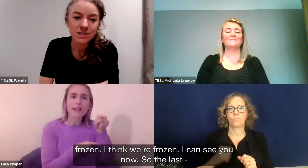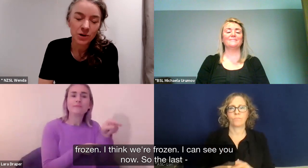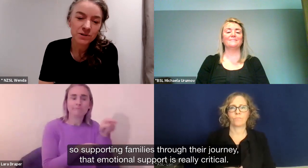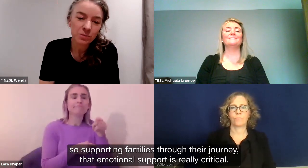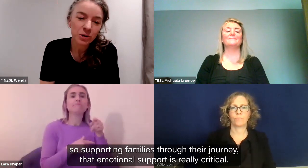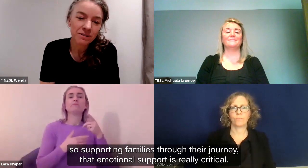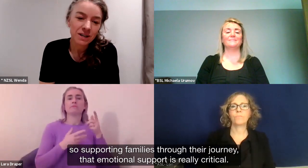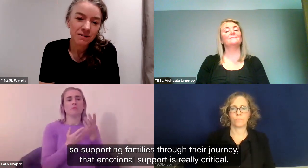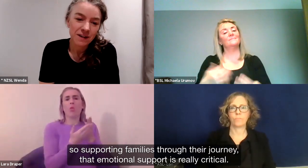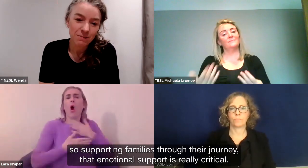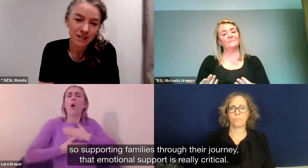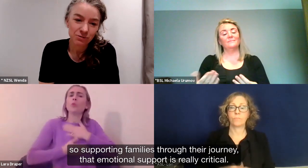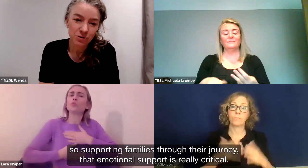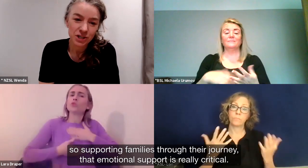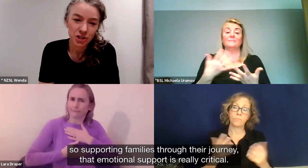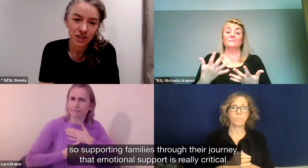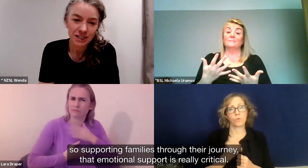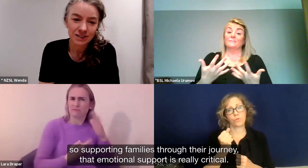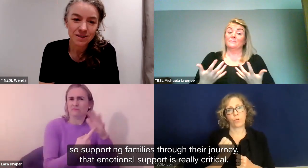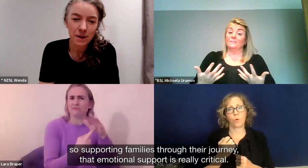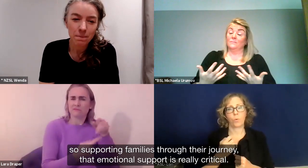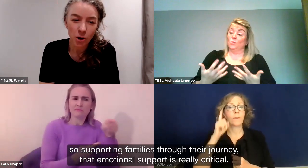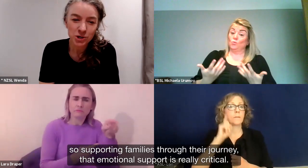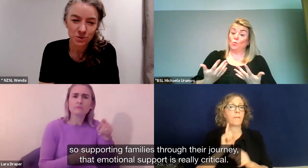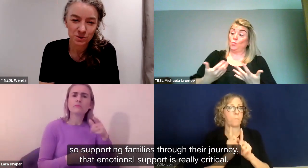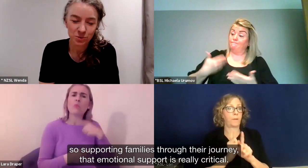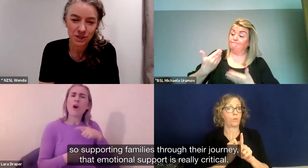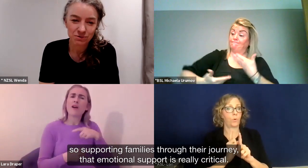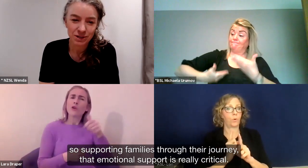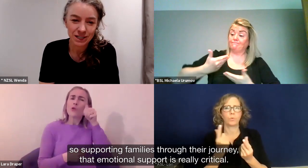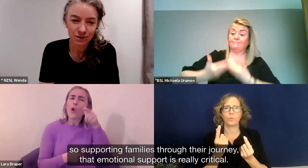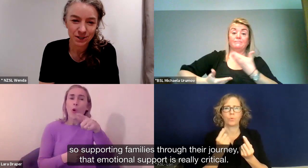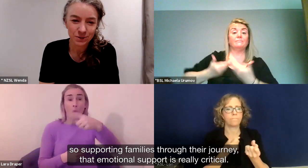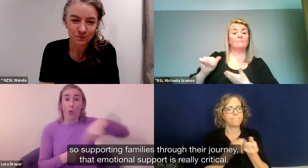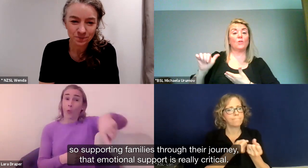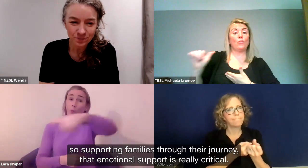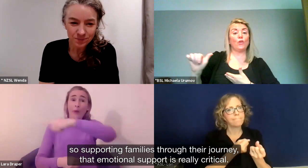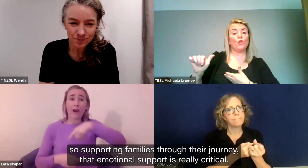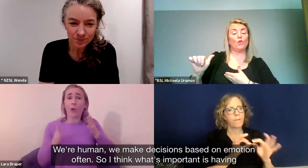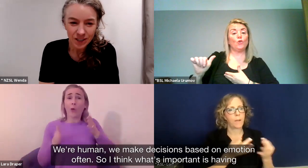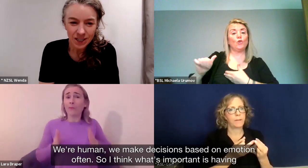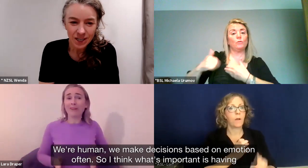So supporting families through their journey, that emotional support is really critical.